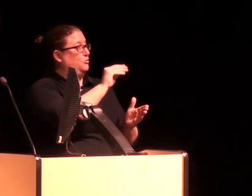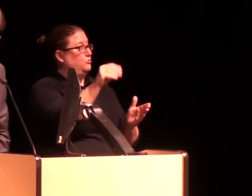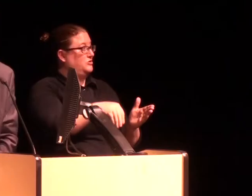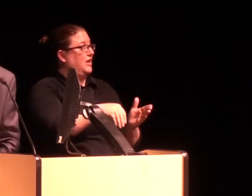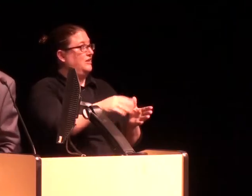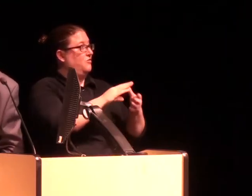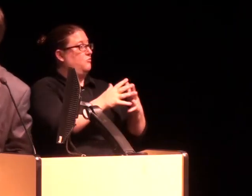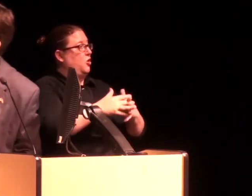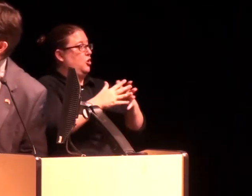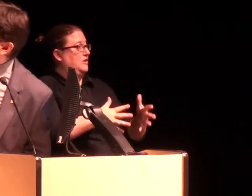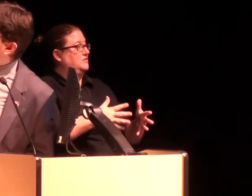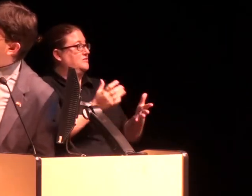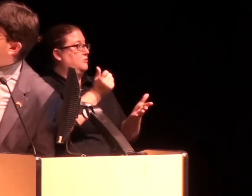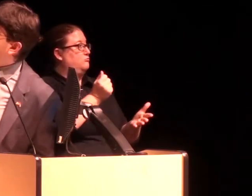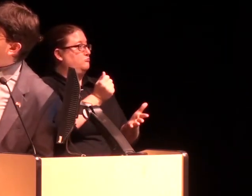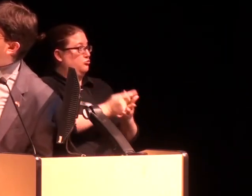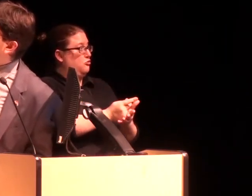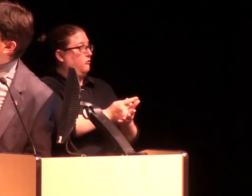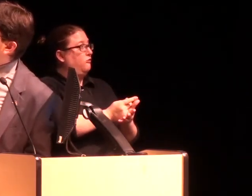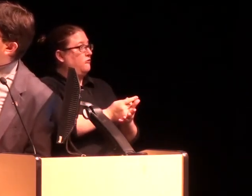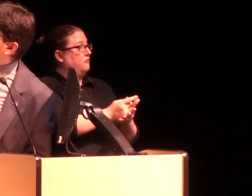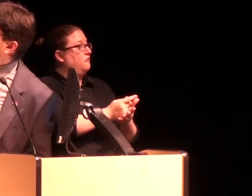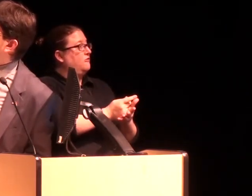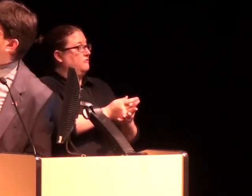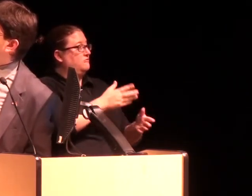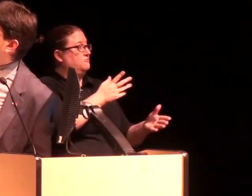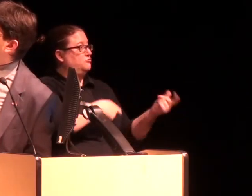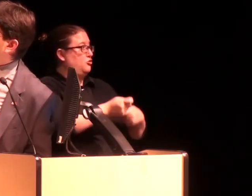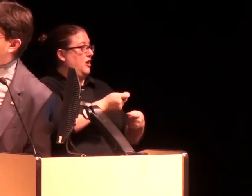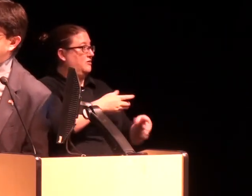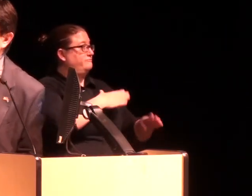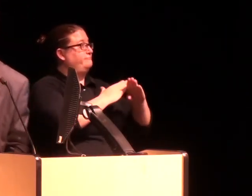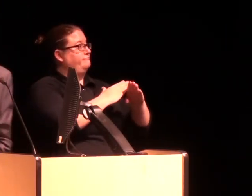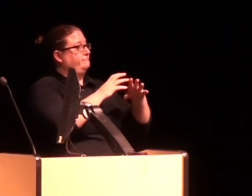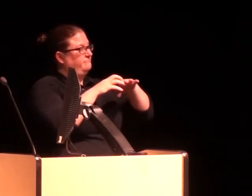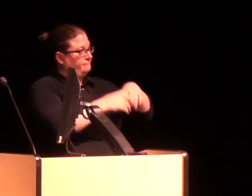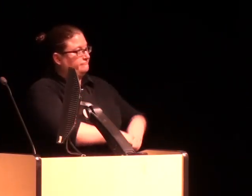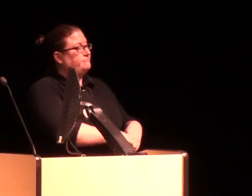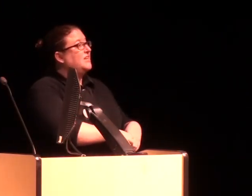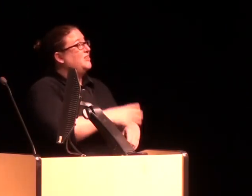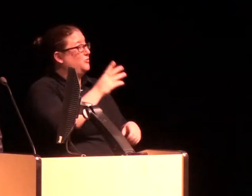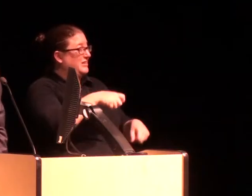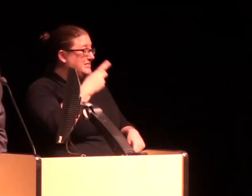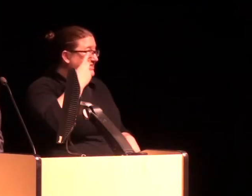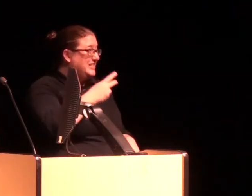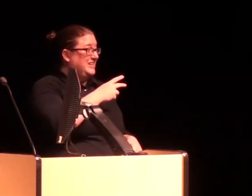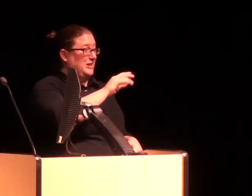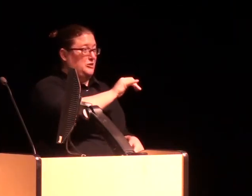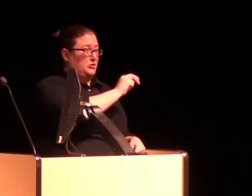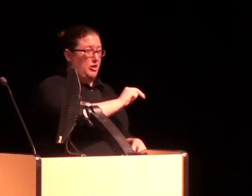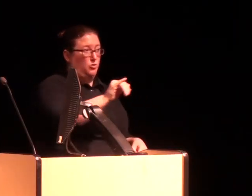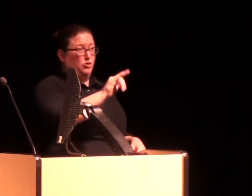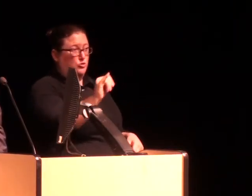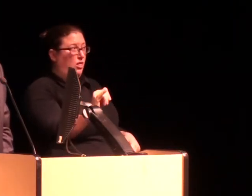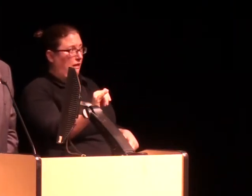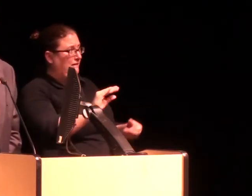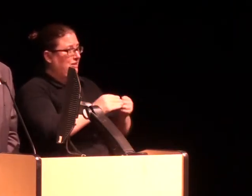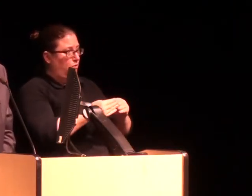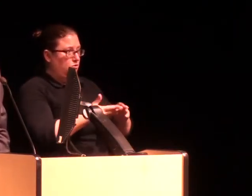embargo. And you can see how the number is going up between January and July. And this is very important, because we have this